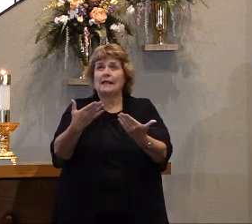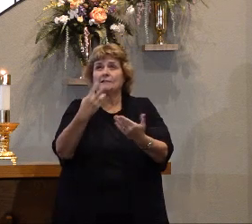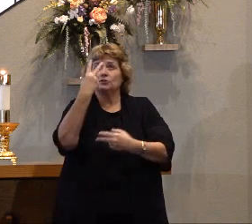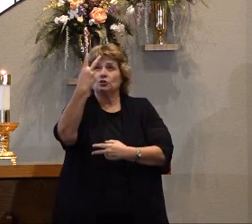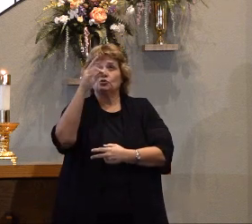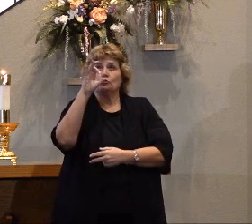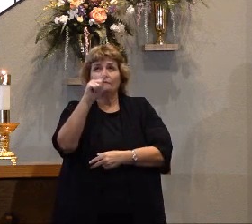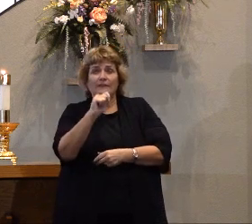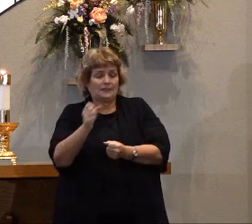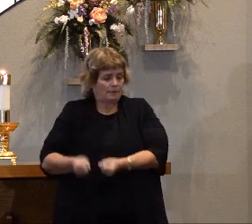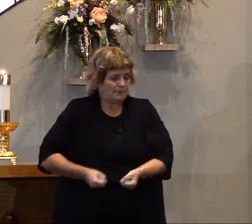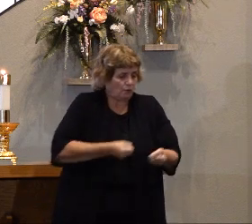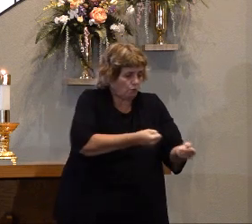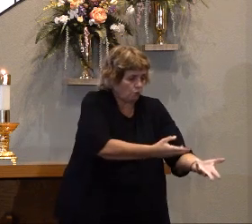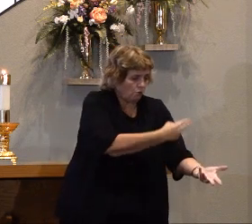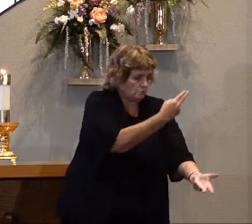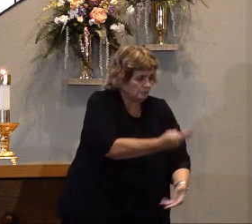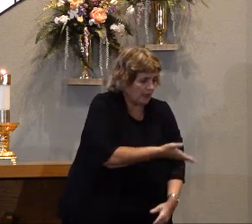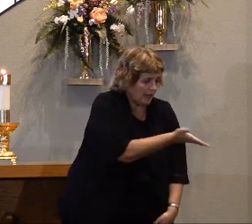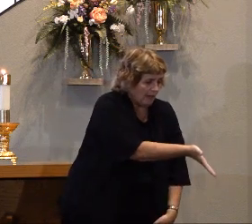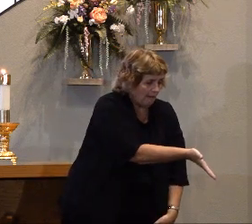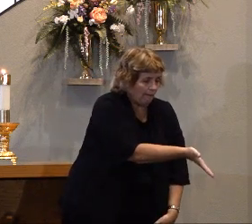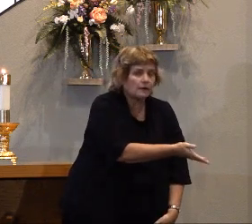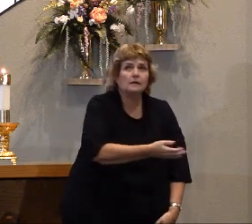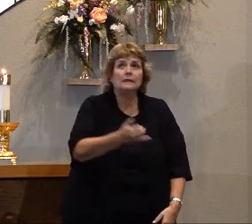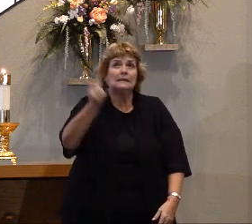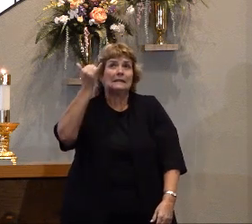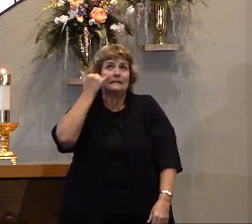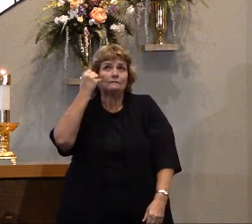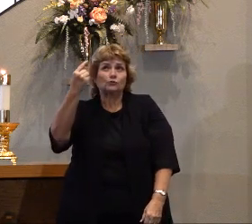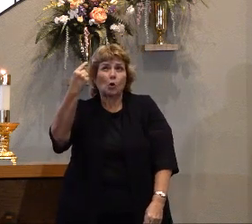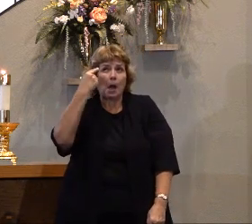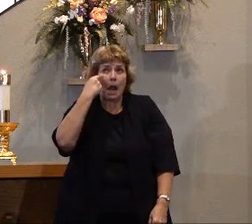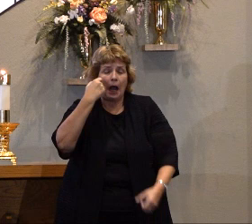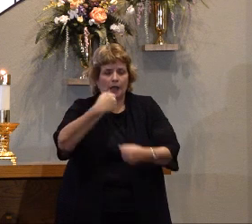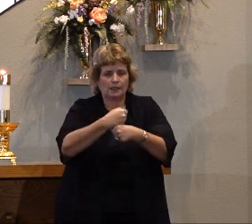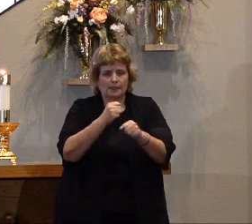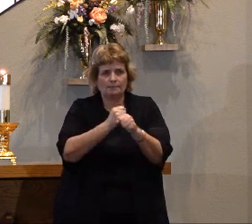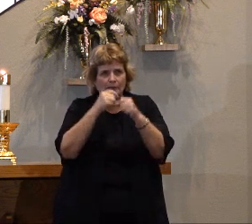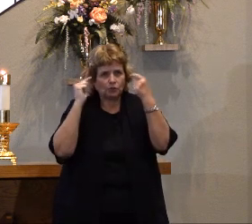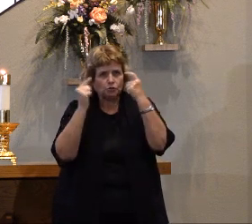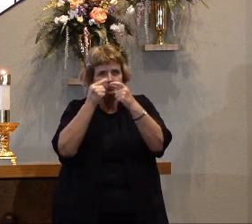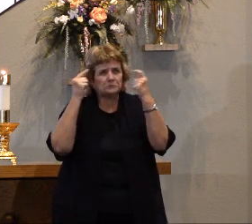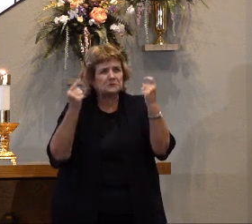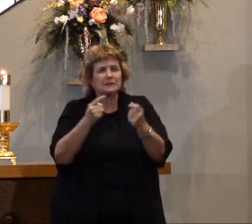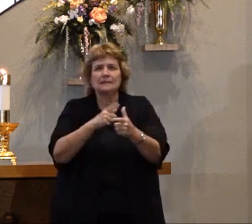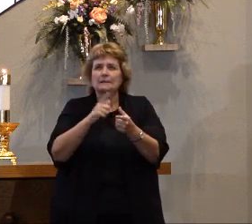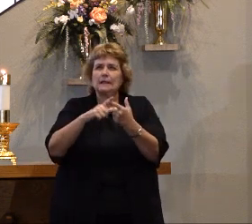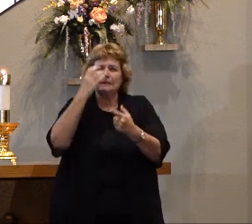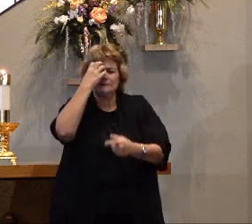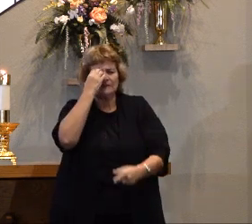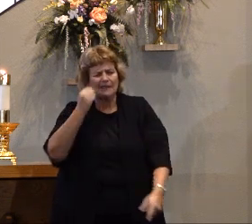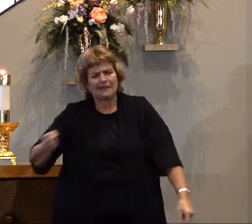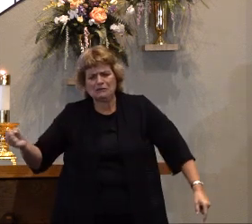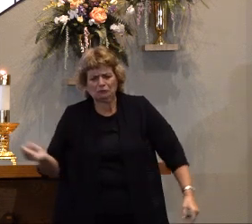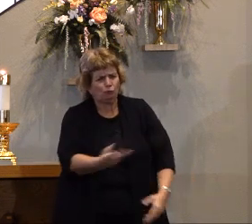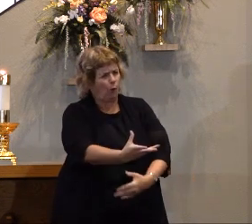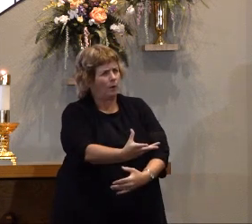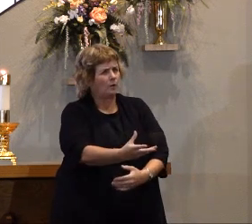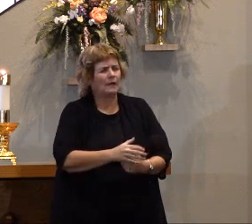fire. And if your eye causes you to sin, gouge it out and throw it